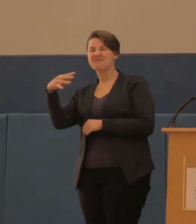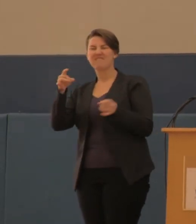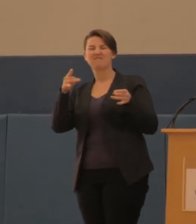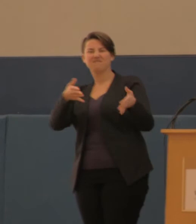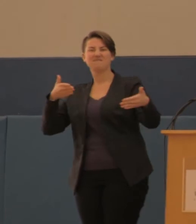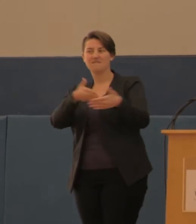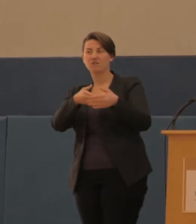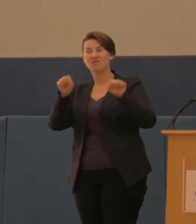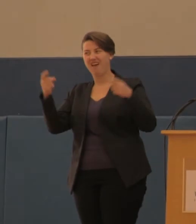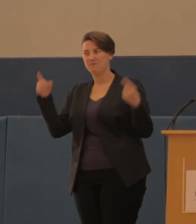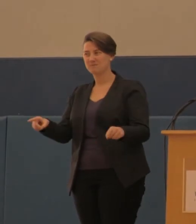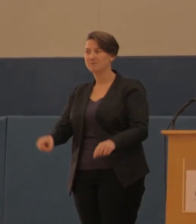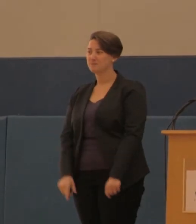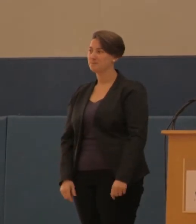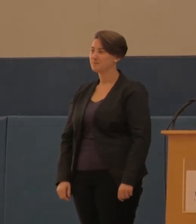worst kind.